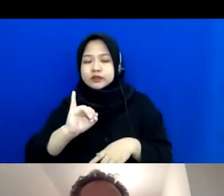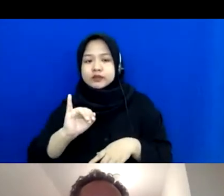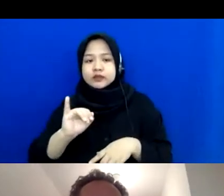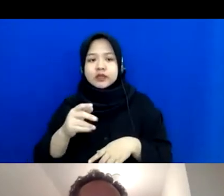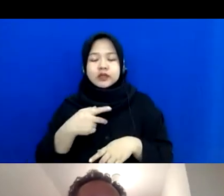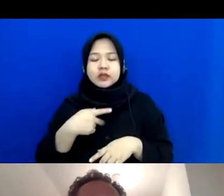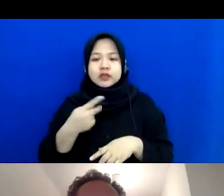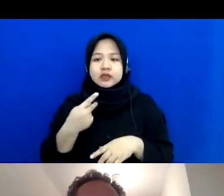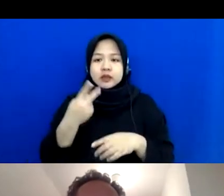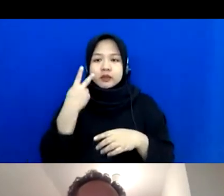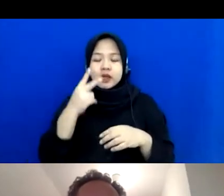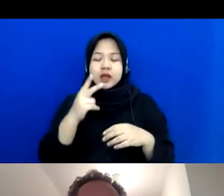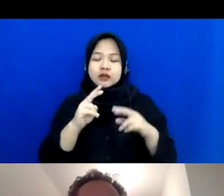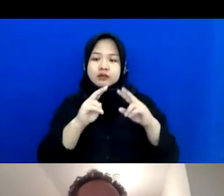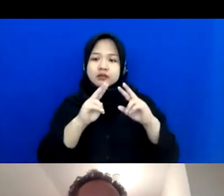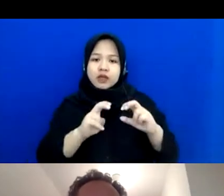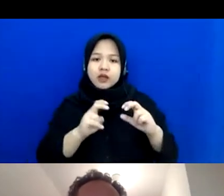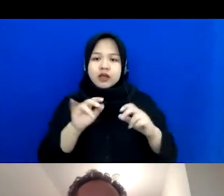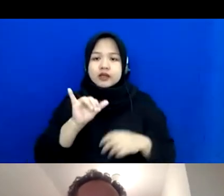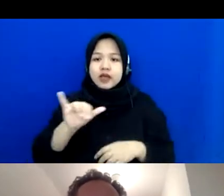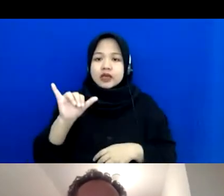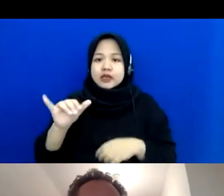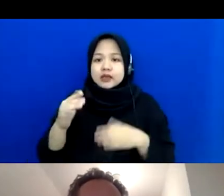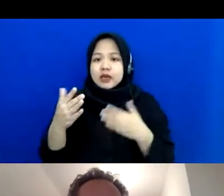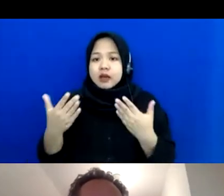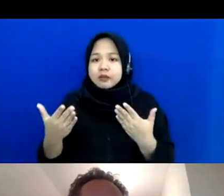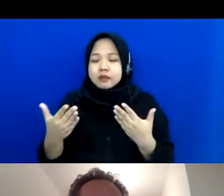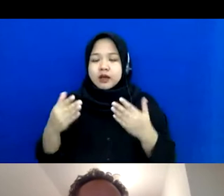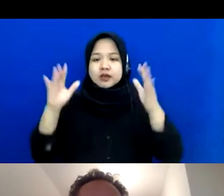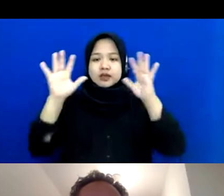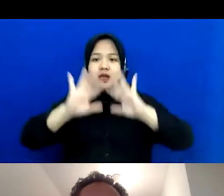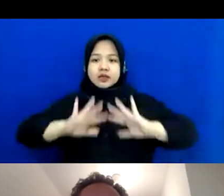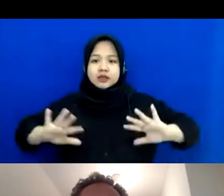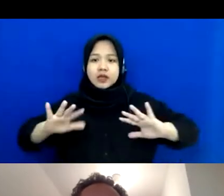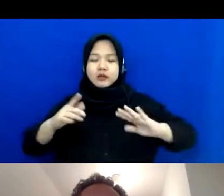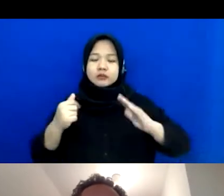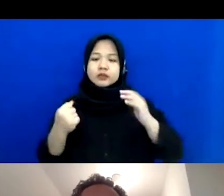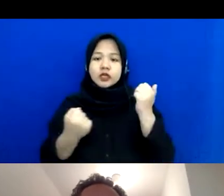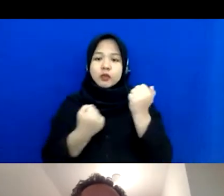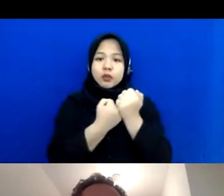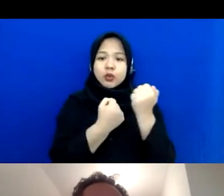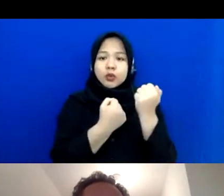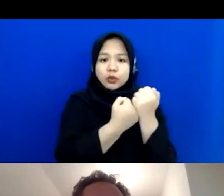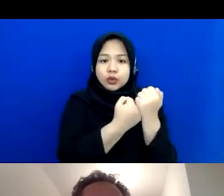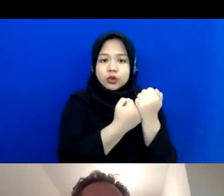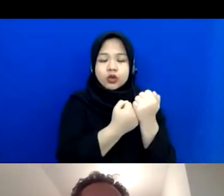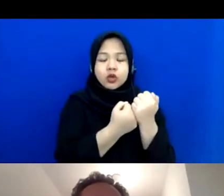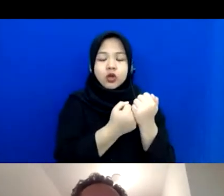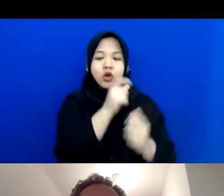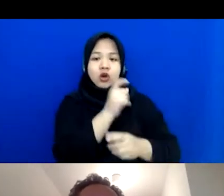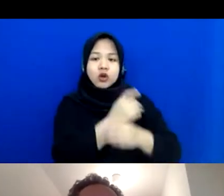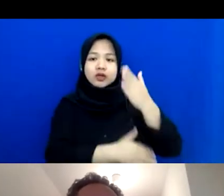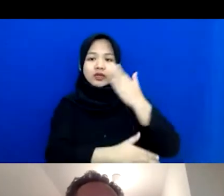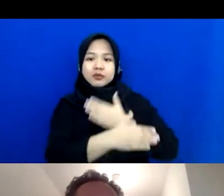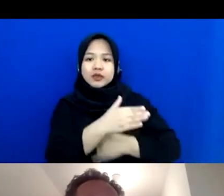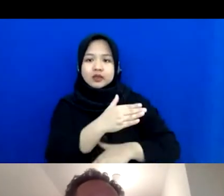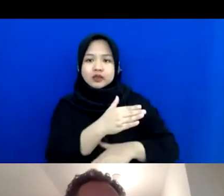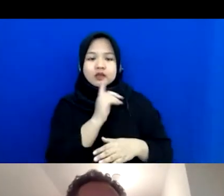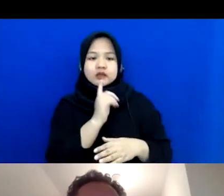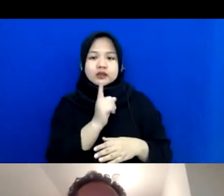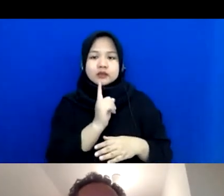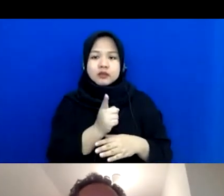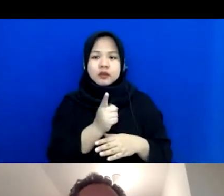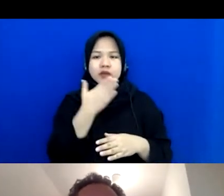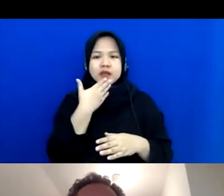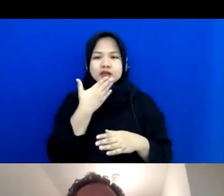of basically what foundations in the ASEAN region support, that disability is pretty much